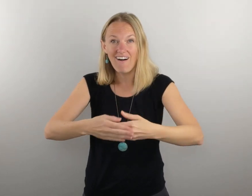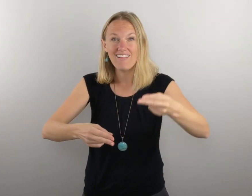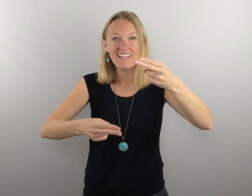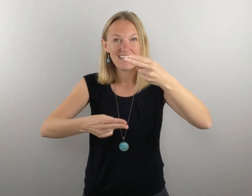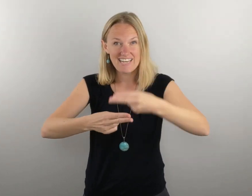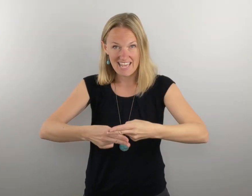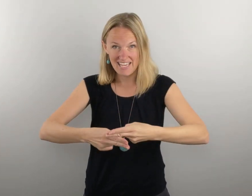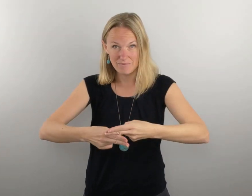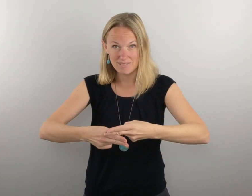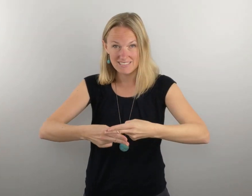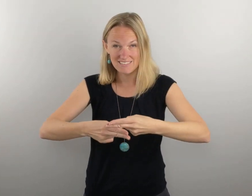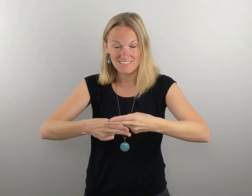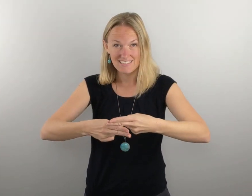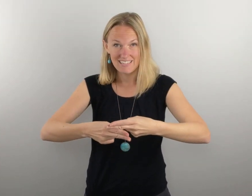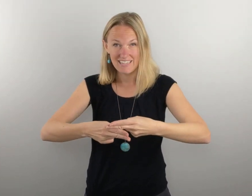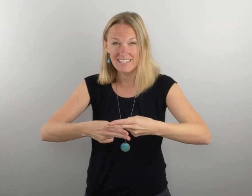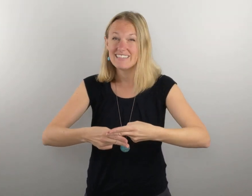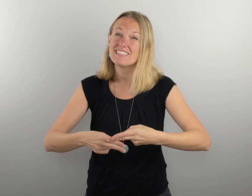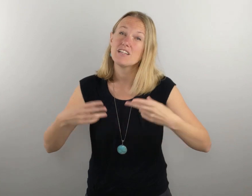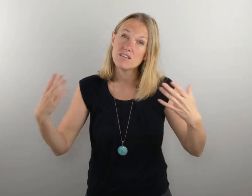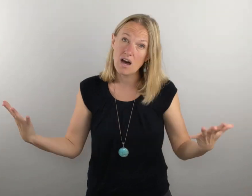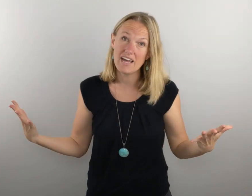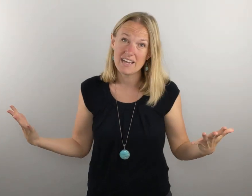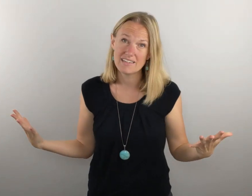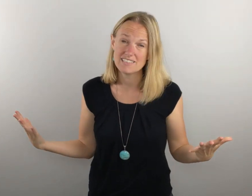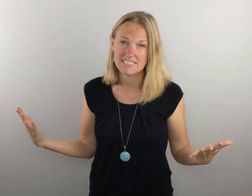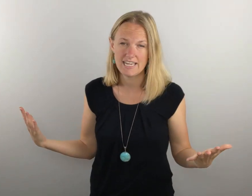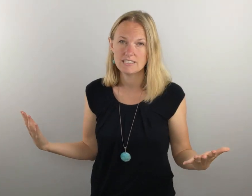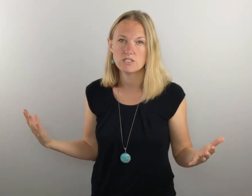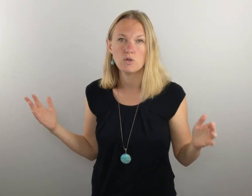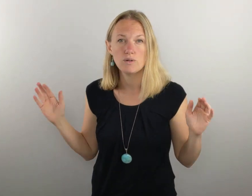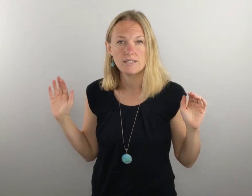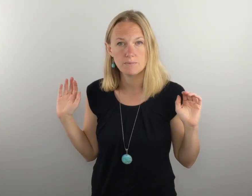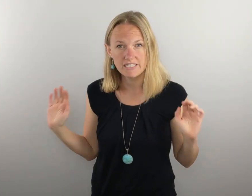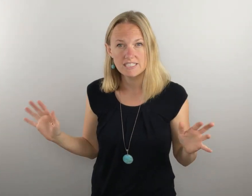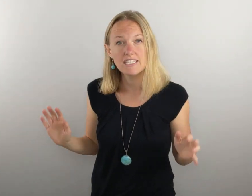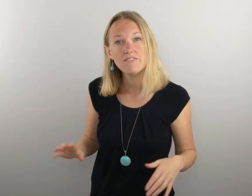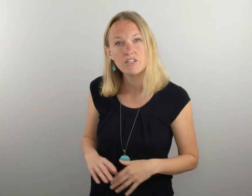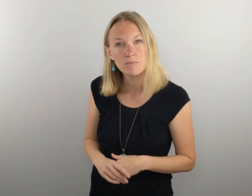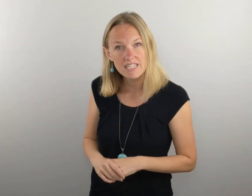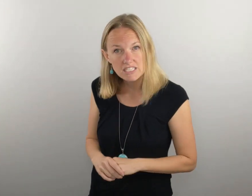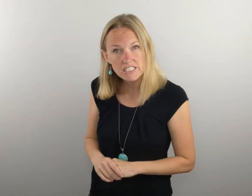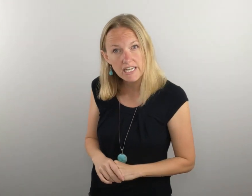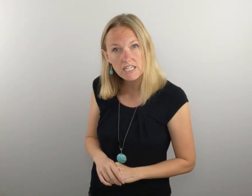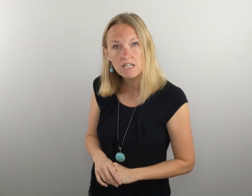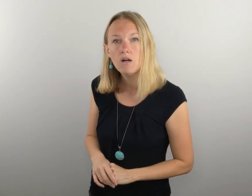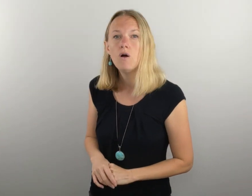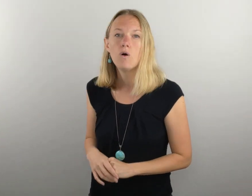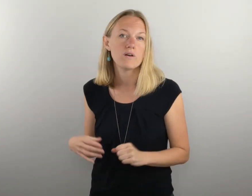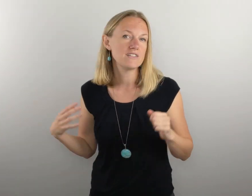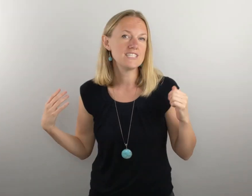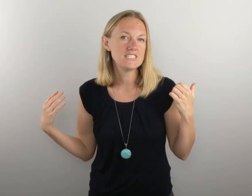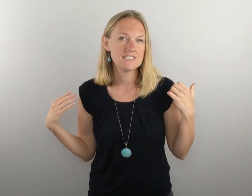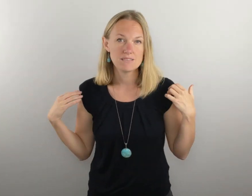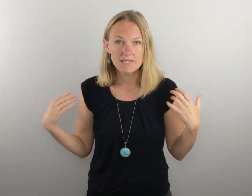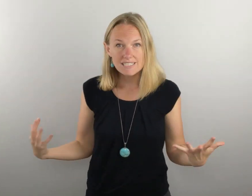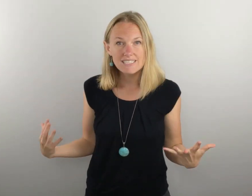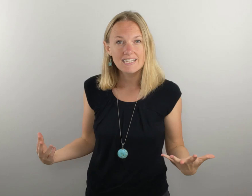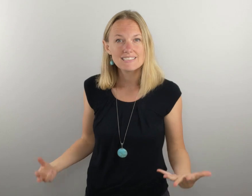all names. Okay, that's a lot, I understand. So especially if you're a beginner signer or you're teaching some kids how to sign